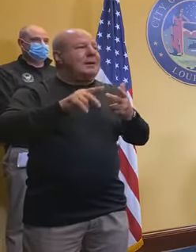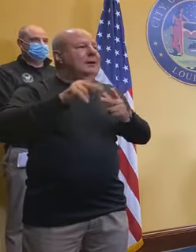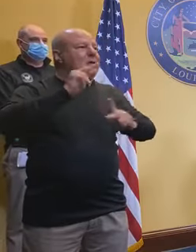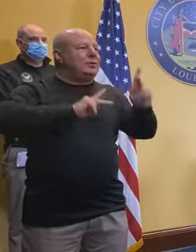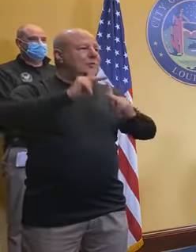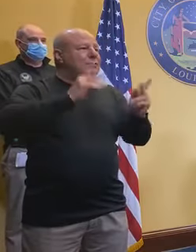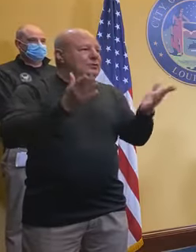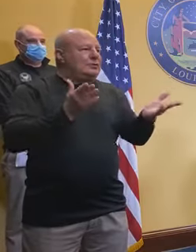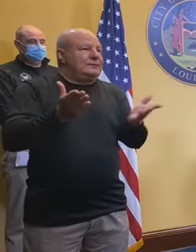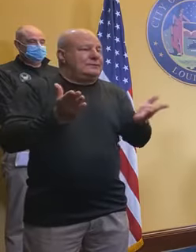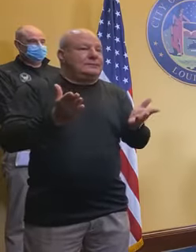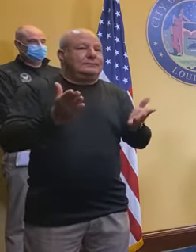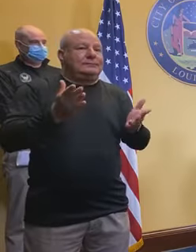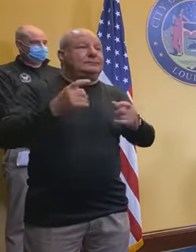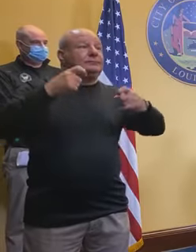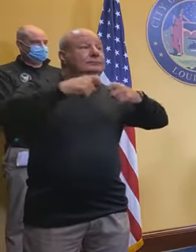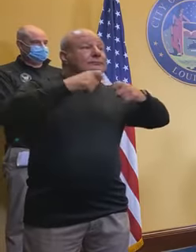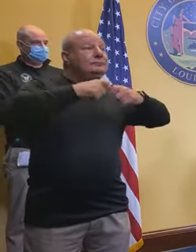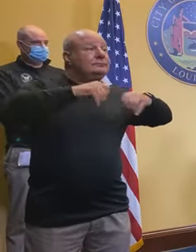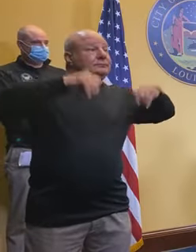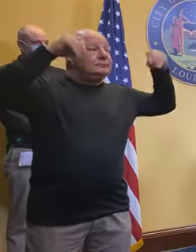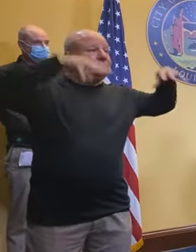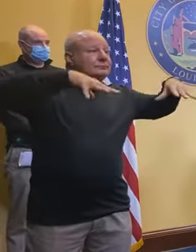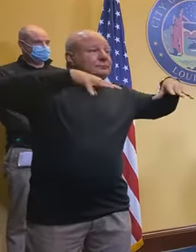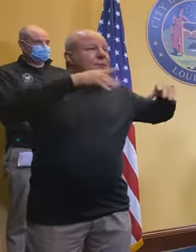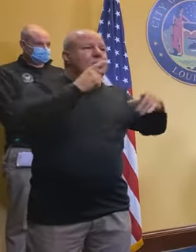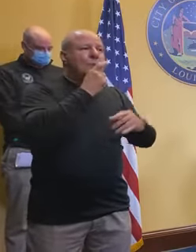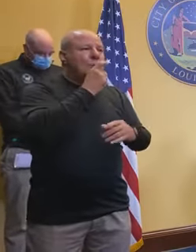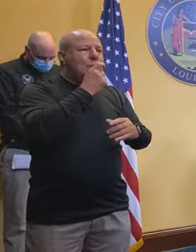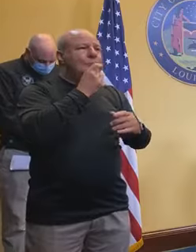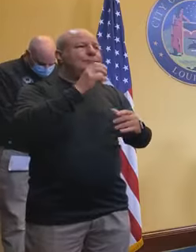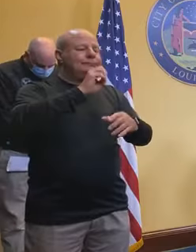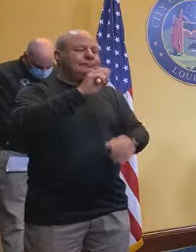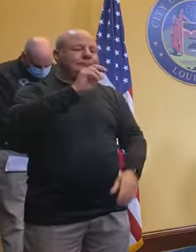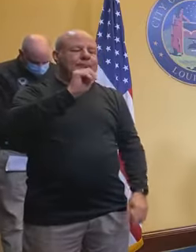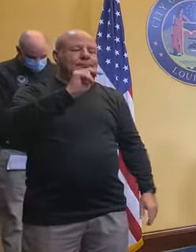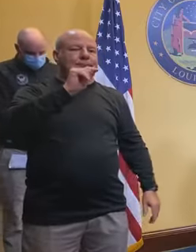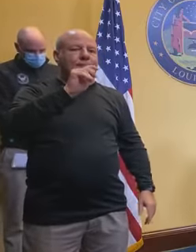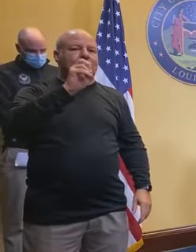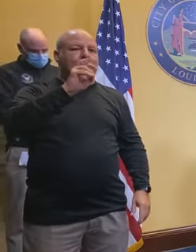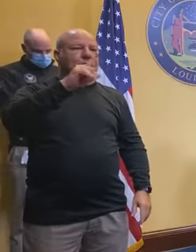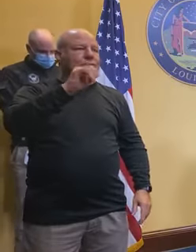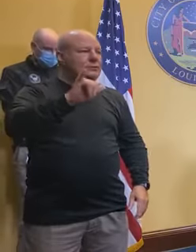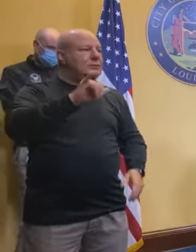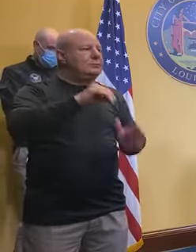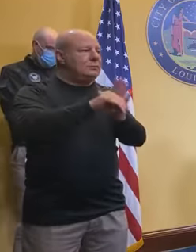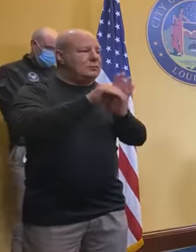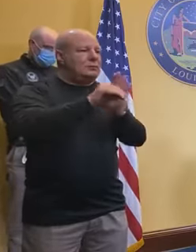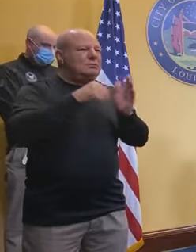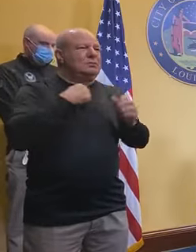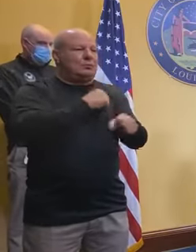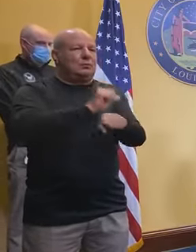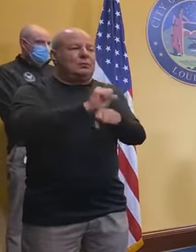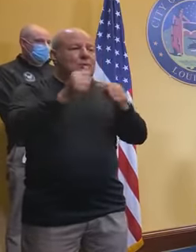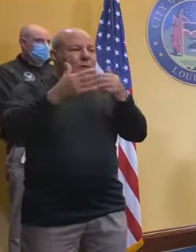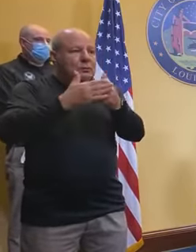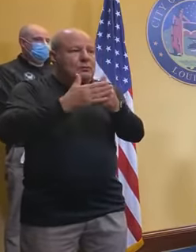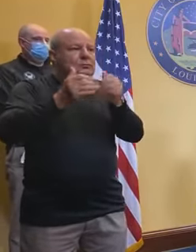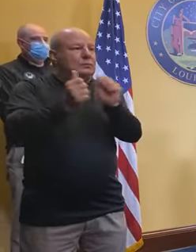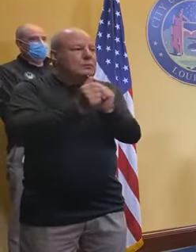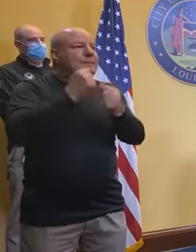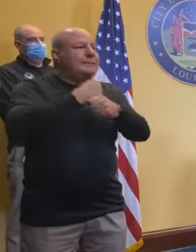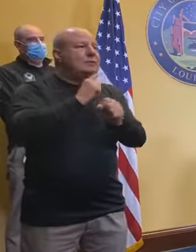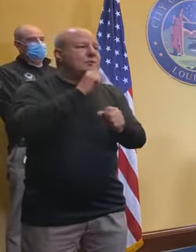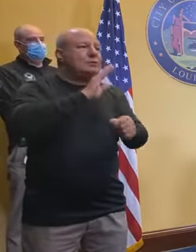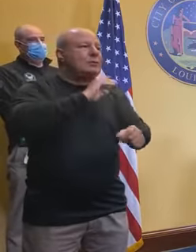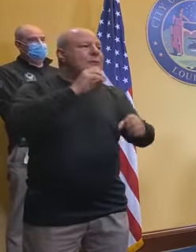you know, is through Entergy New Orleans, and where we're working closely with them to ensure that power